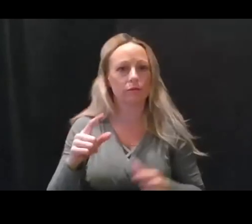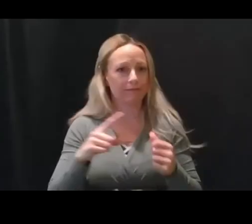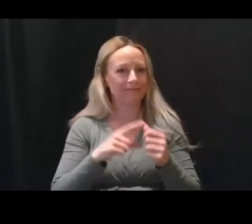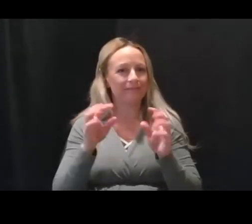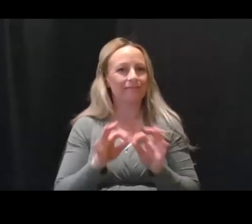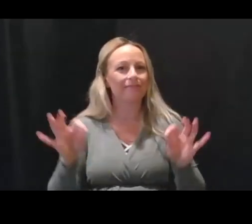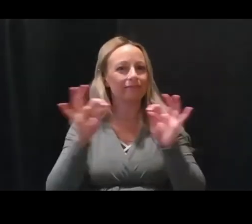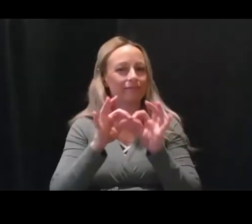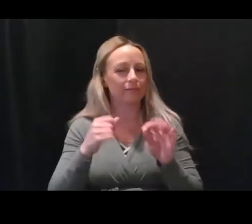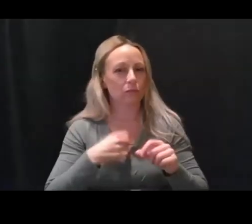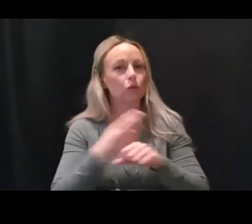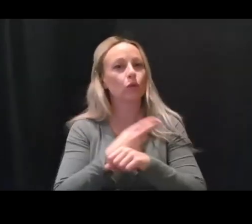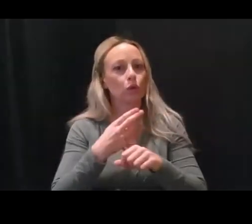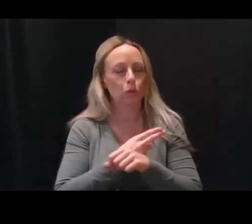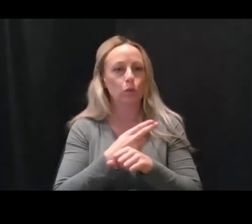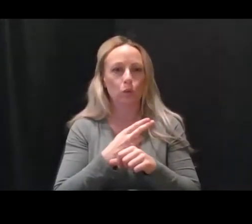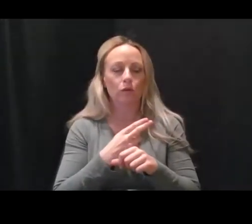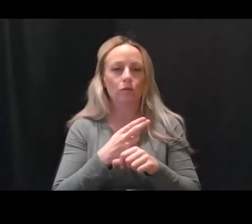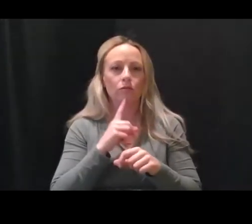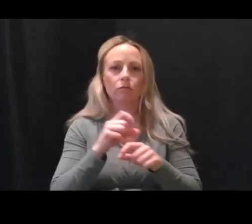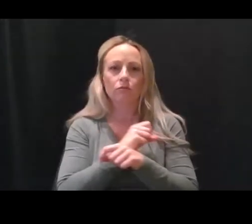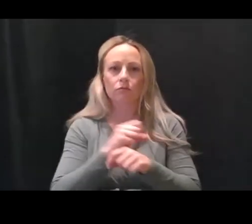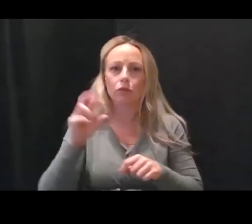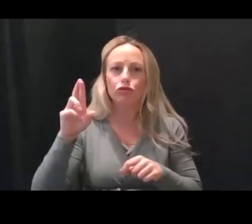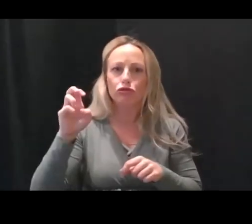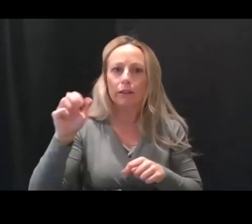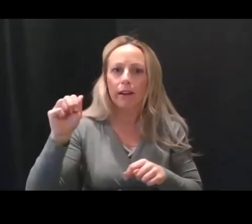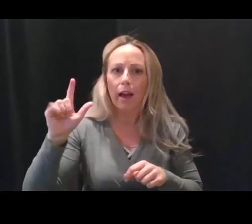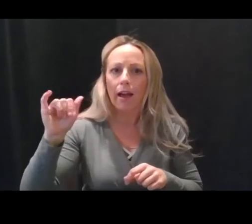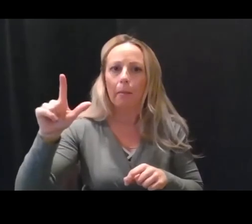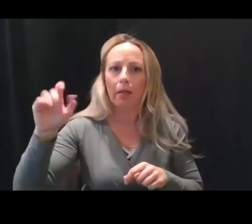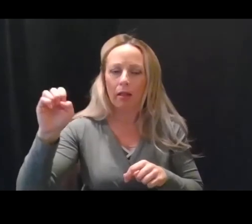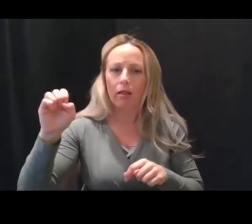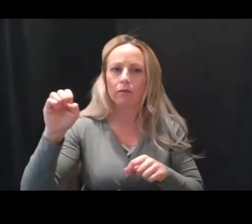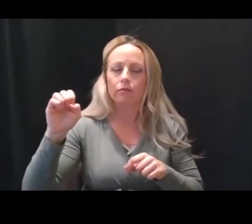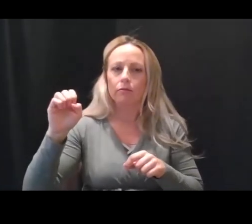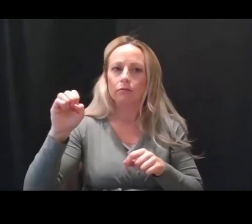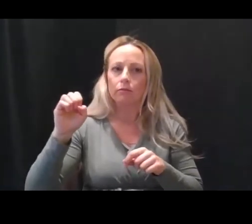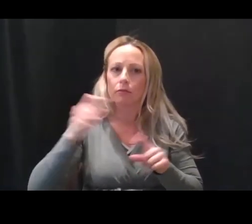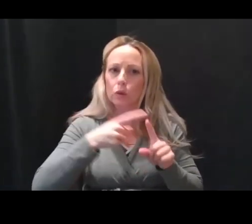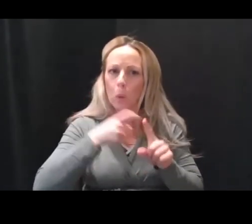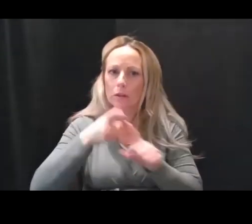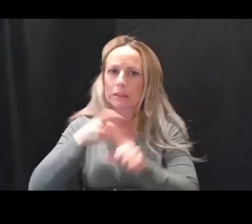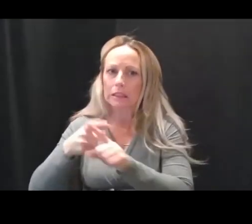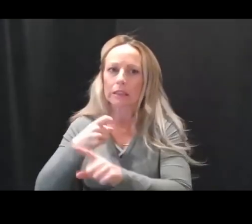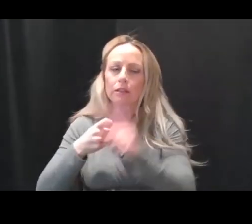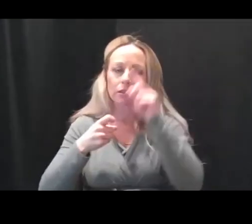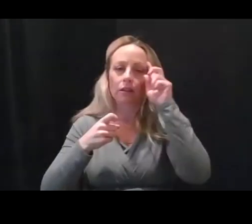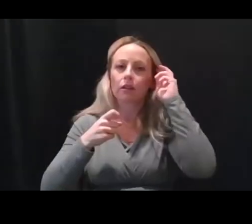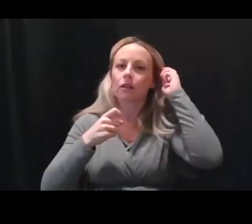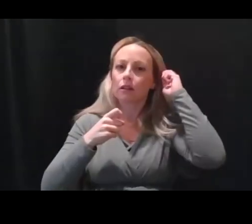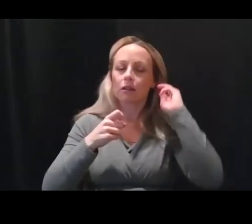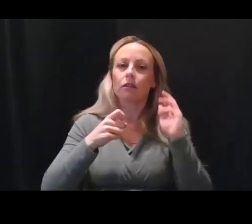to use reliable sources of information when learning about COVID-19 vaccine. And this type of information is researched,